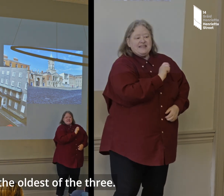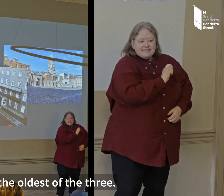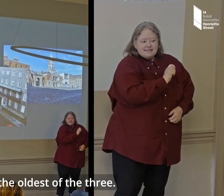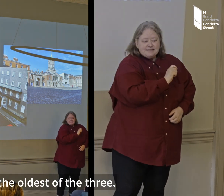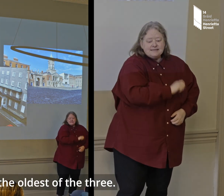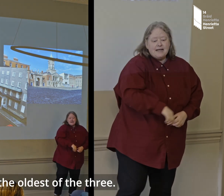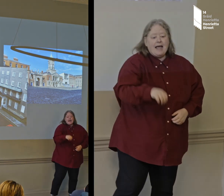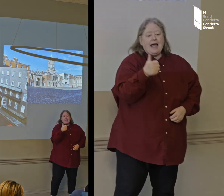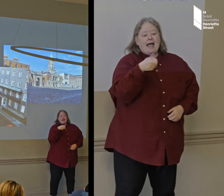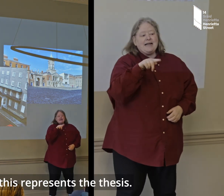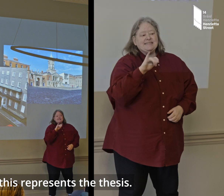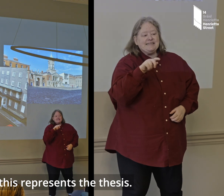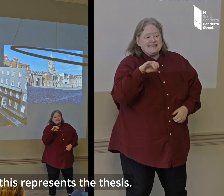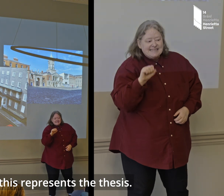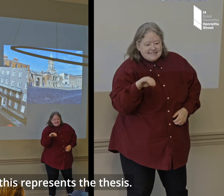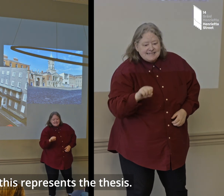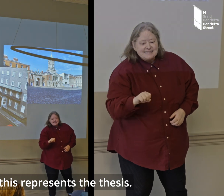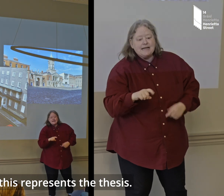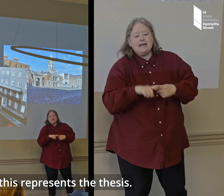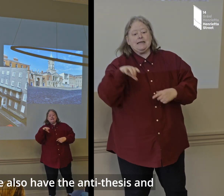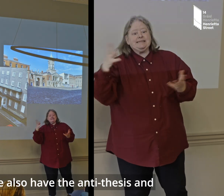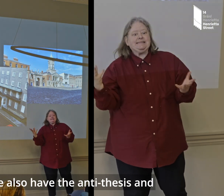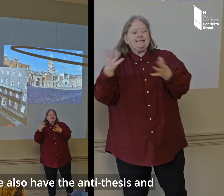It's the oldest of the three. I think this represents the